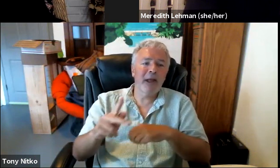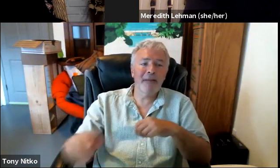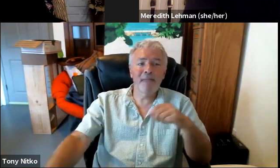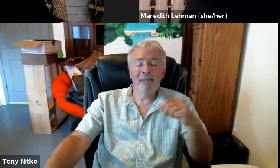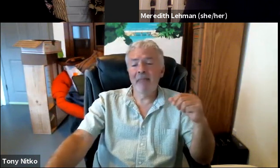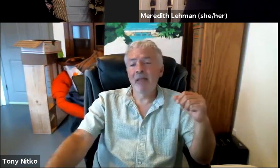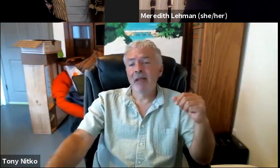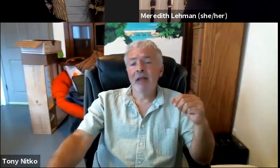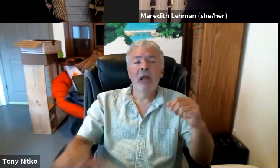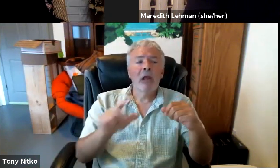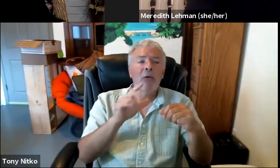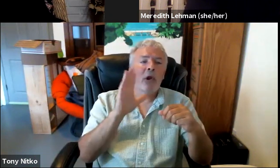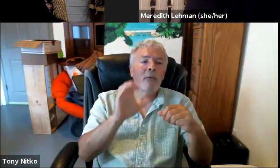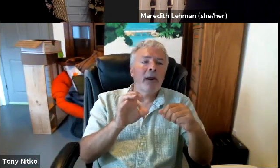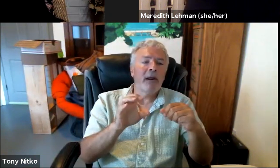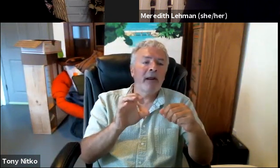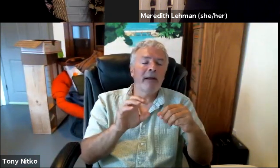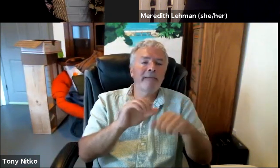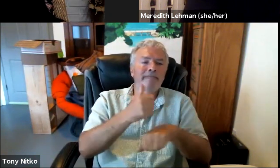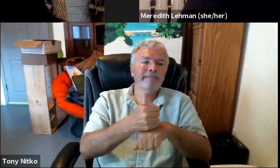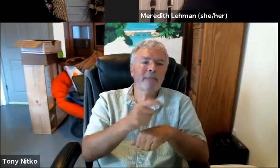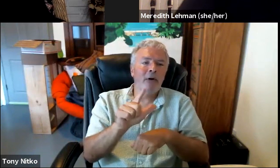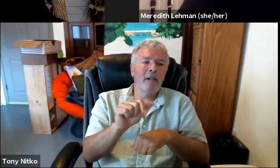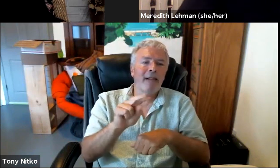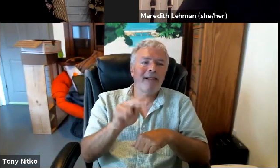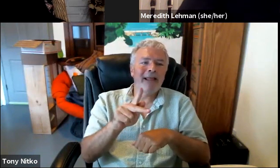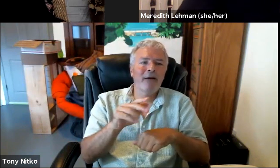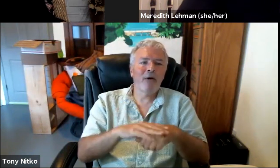give us a few days to get everything together, it will be available.